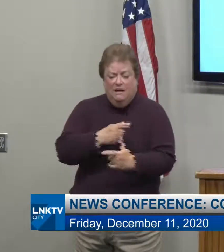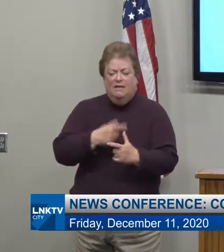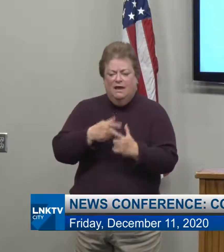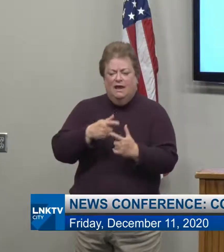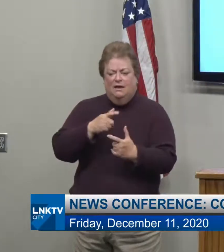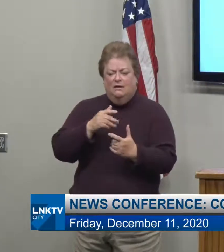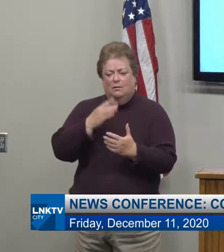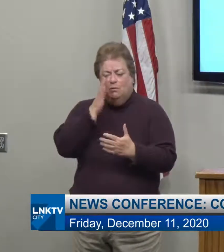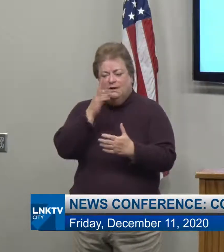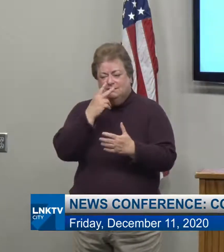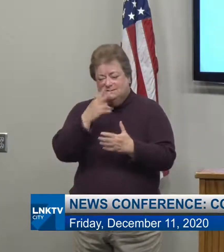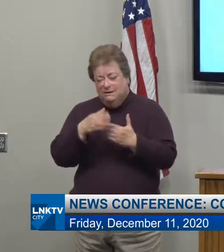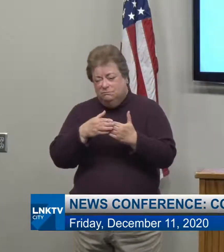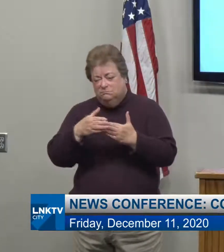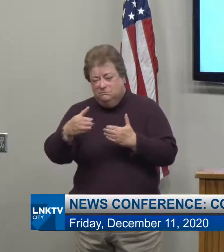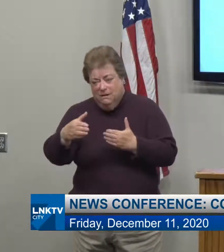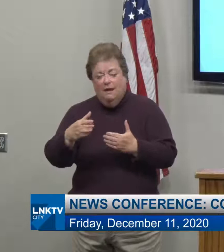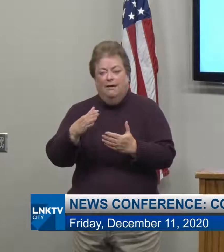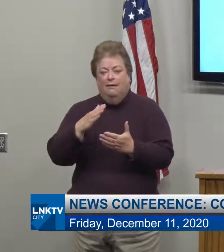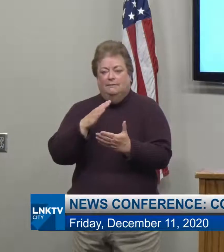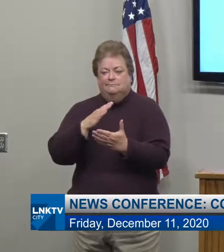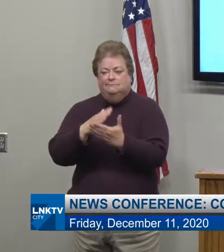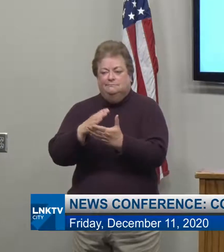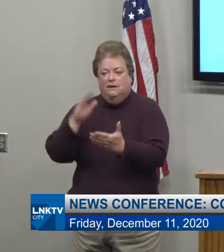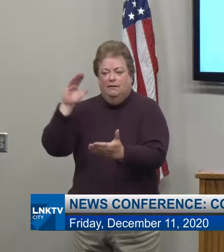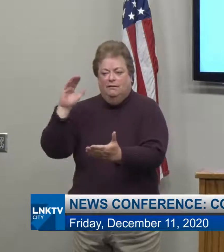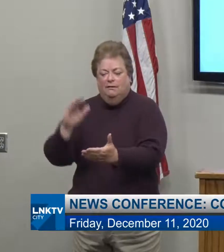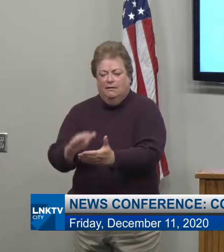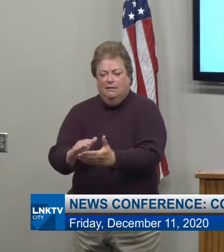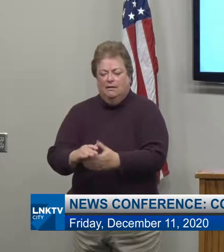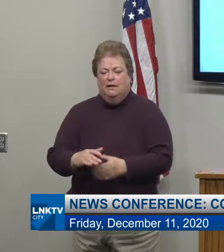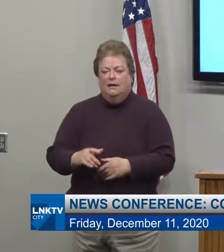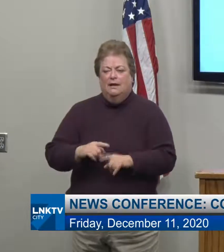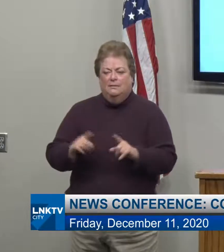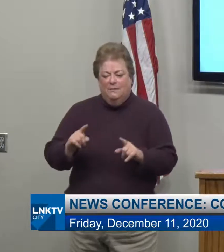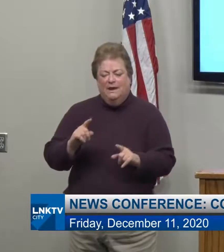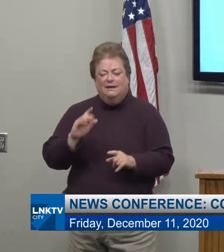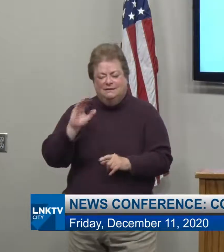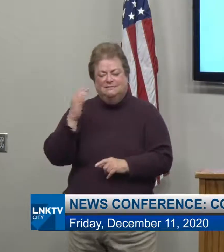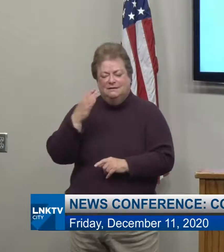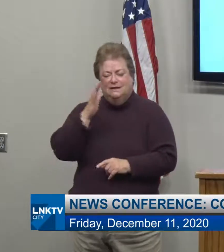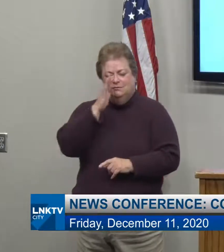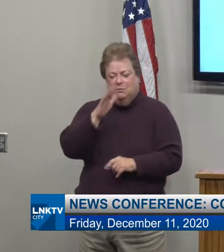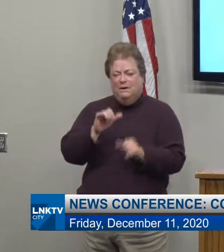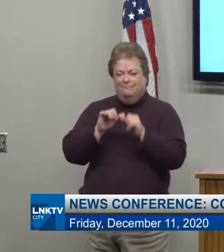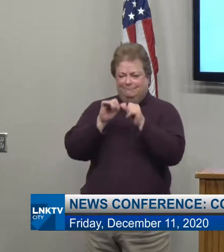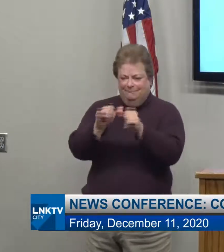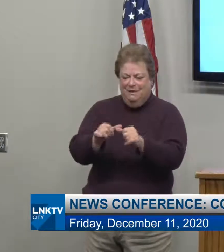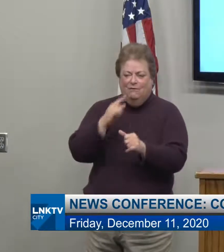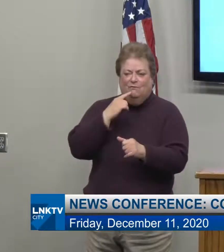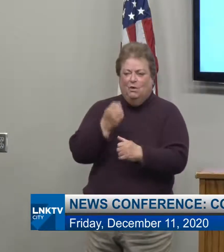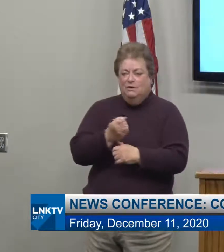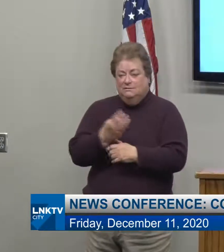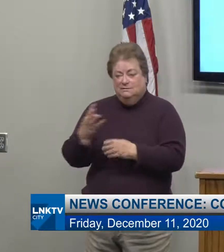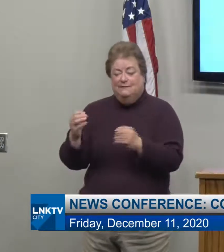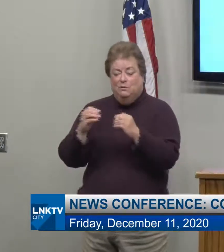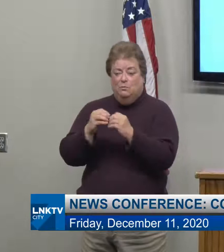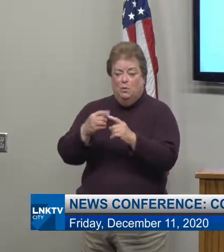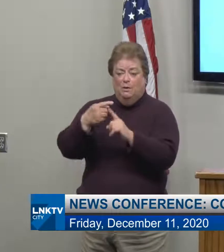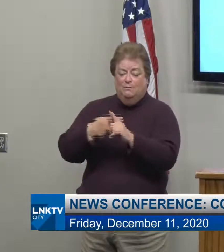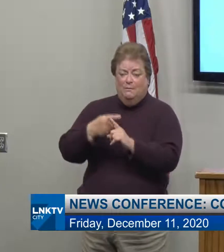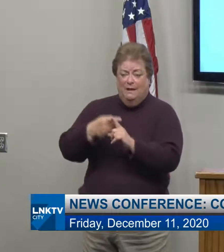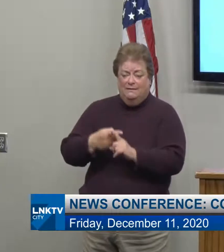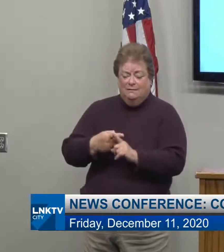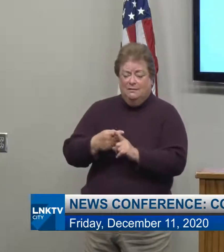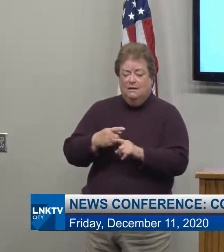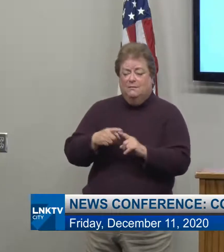experts acknowledge that the pandemic will likely be with us for many more months. And during this time, particularly as we step